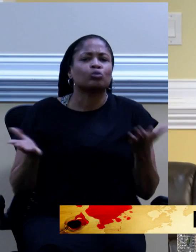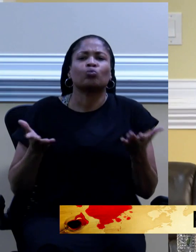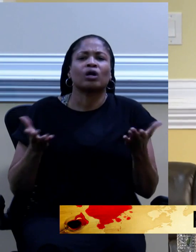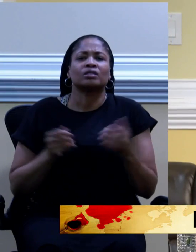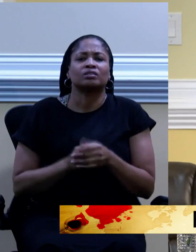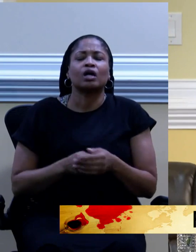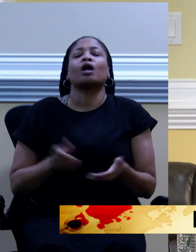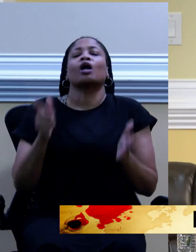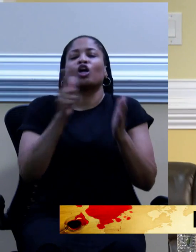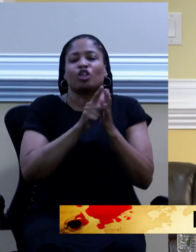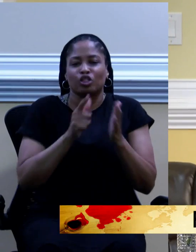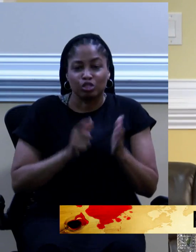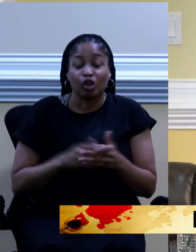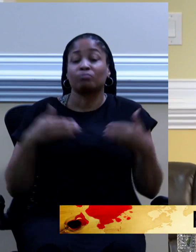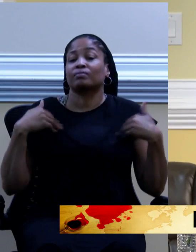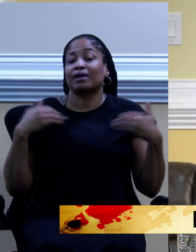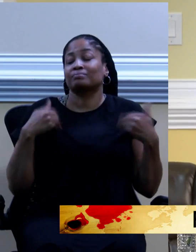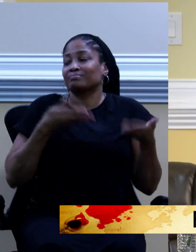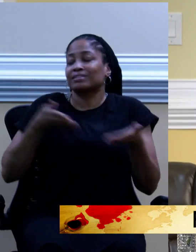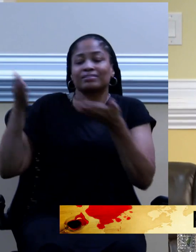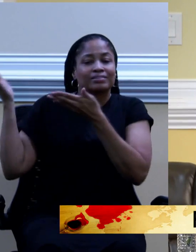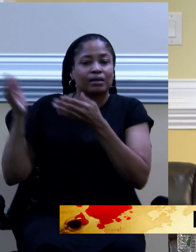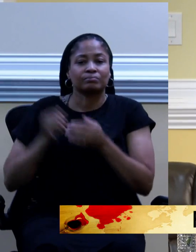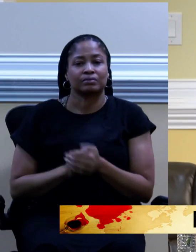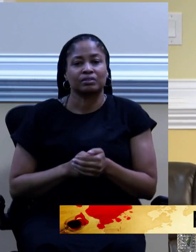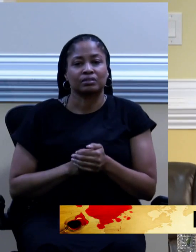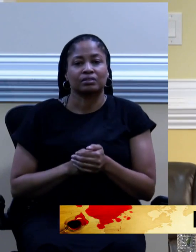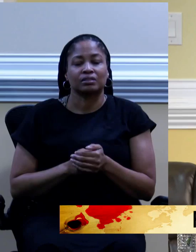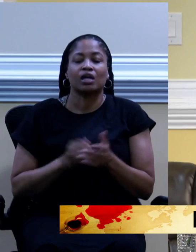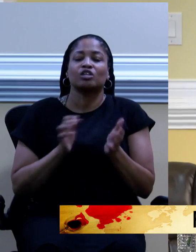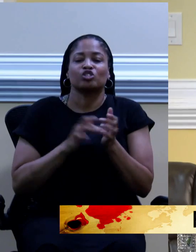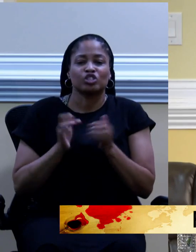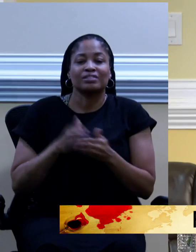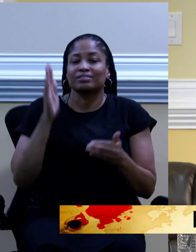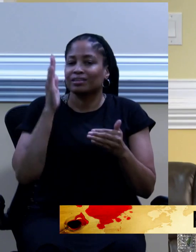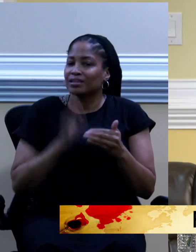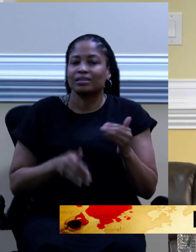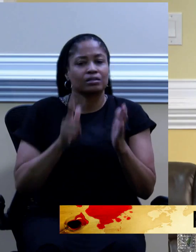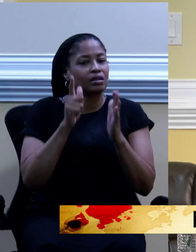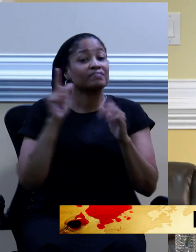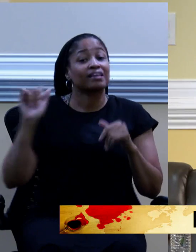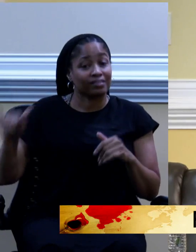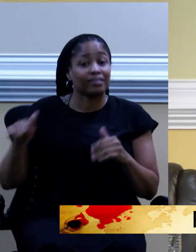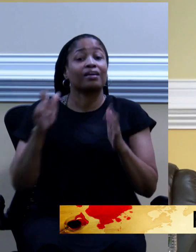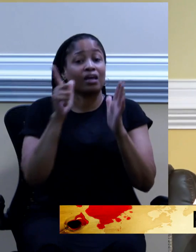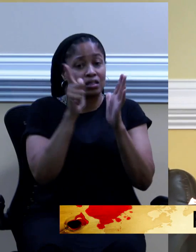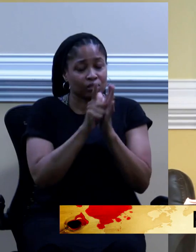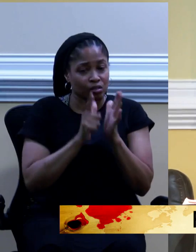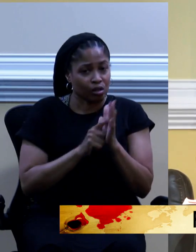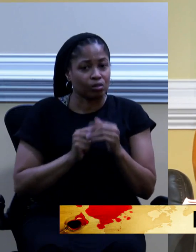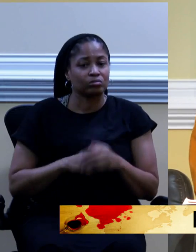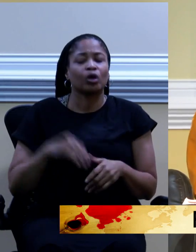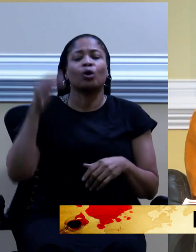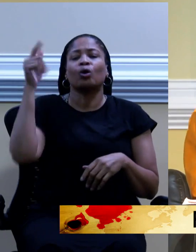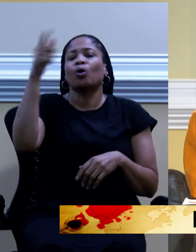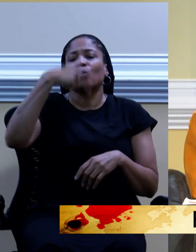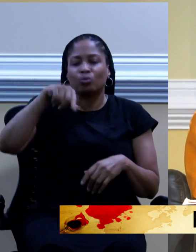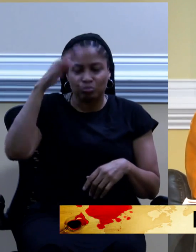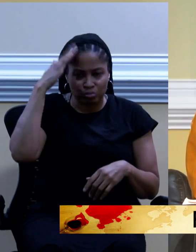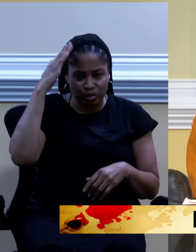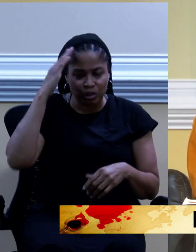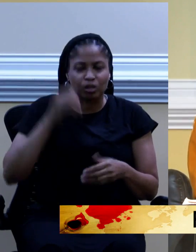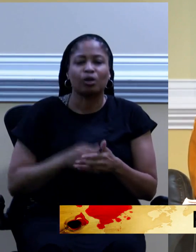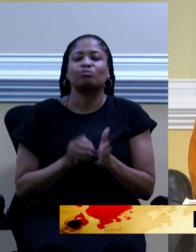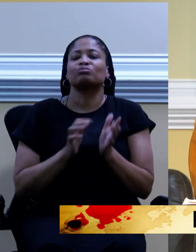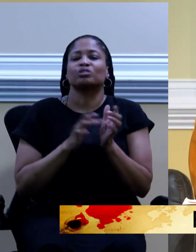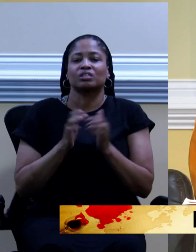and brothers, of that law. He is the end of that law. So now we know that Jesus died for the sins of